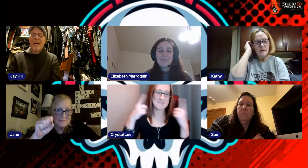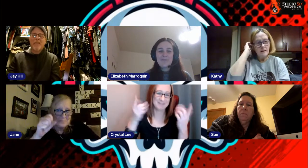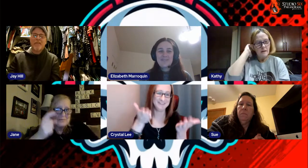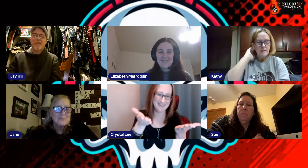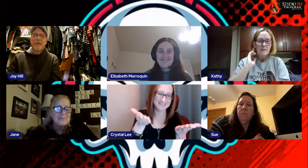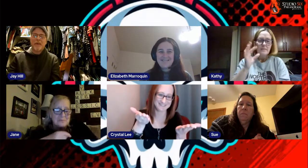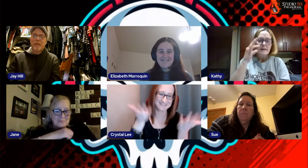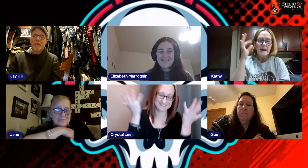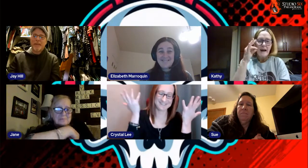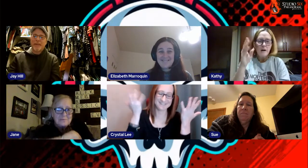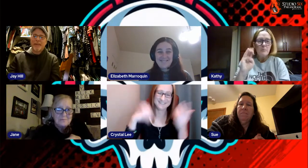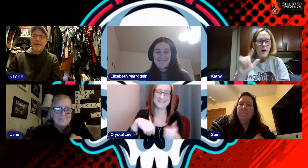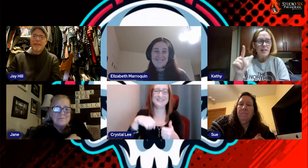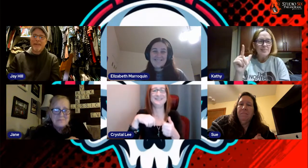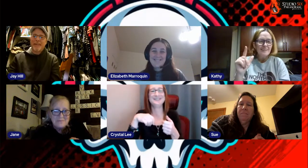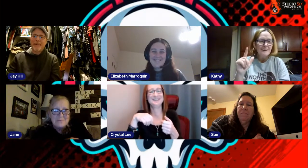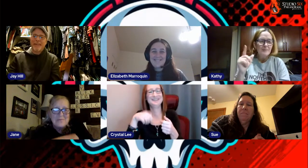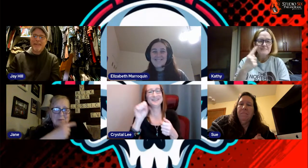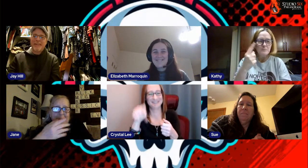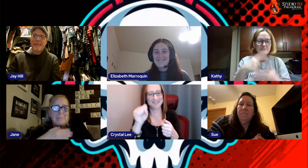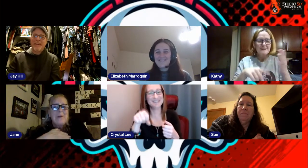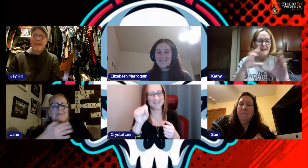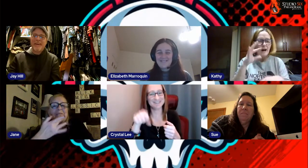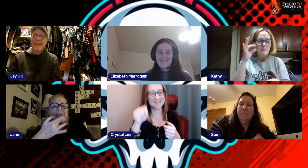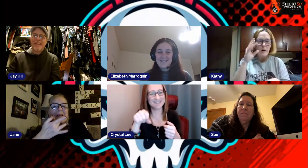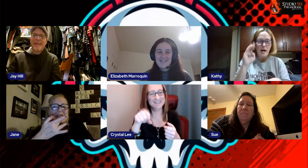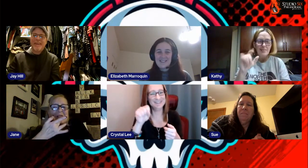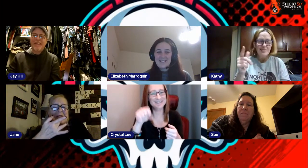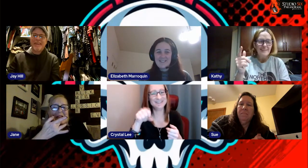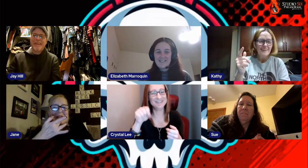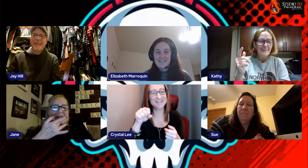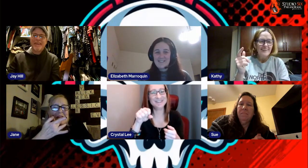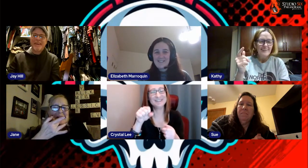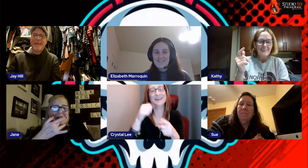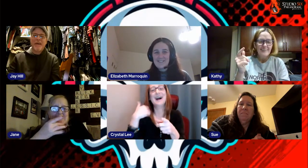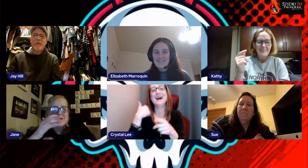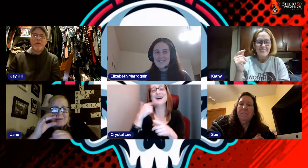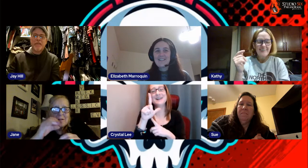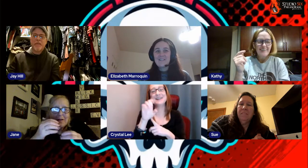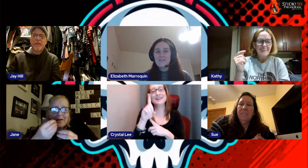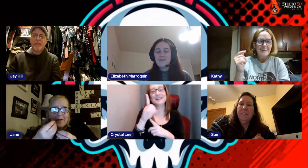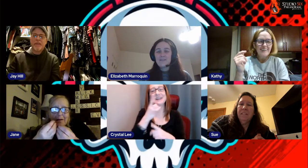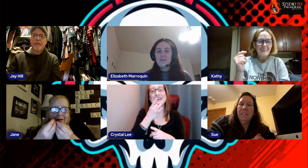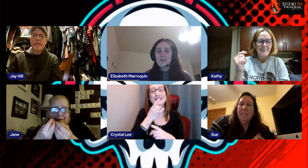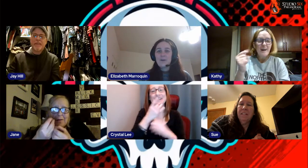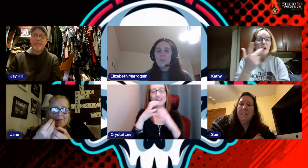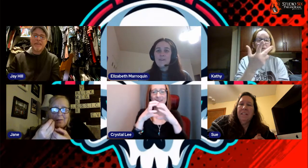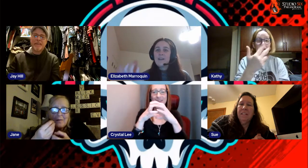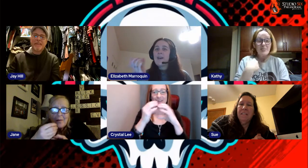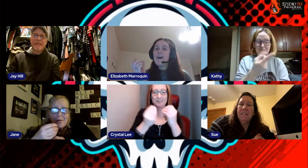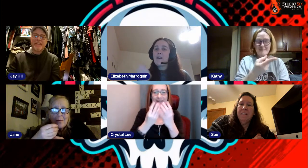Yeah, I have three of them. Cat ball? What's the cat ball? Yeah, I have three of them.